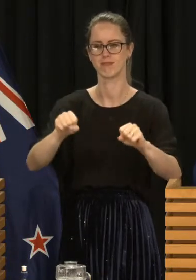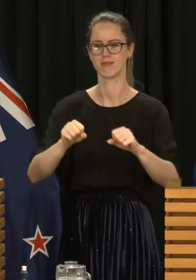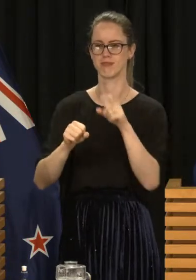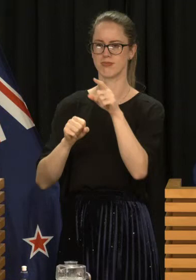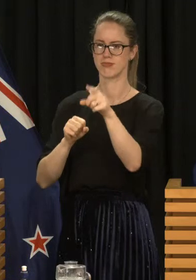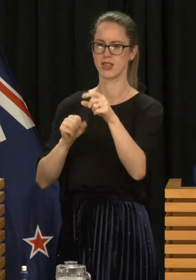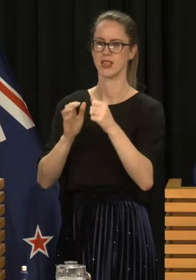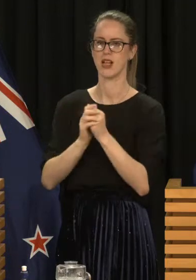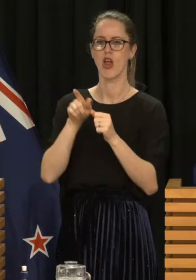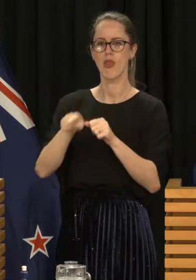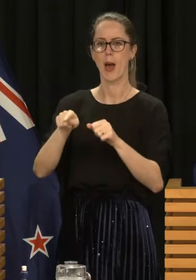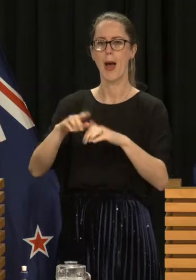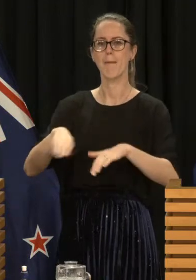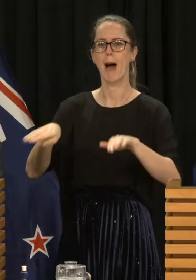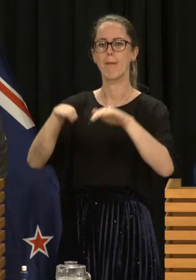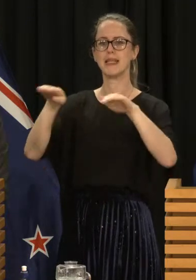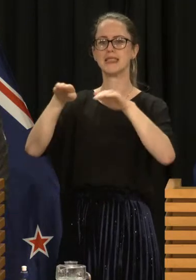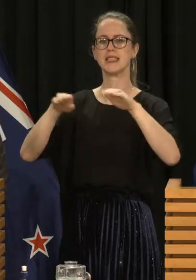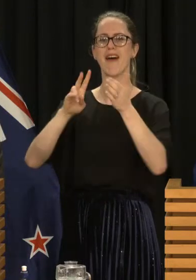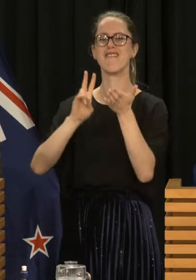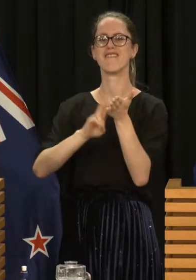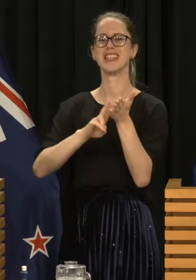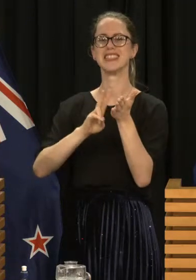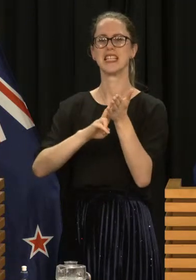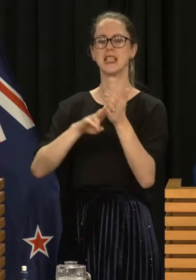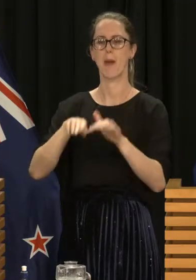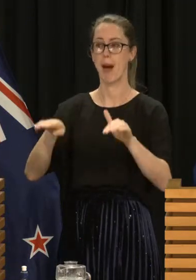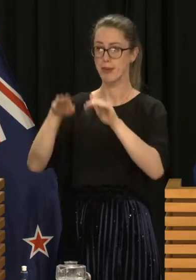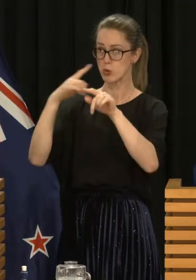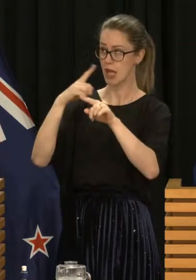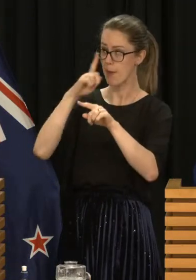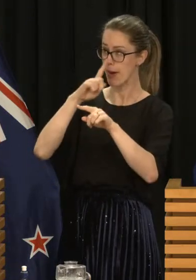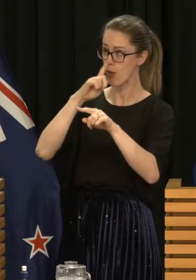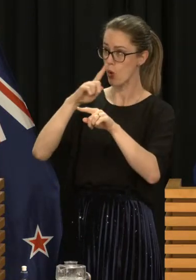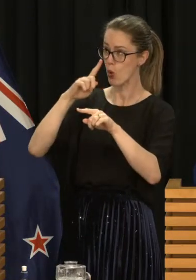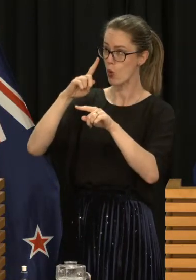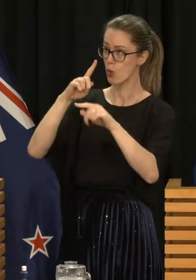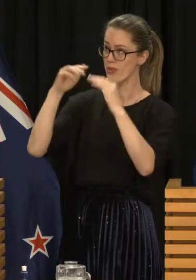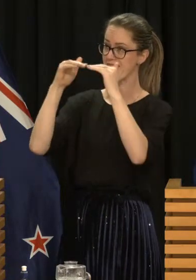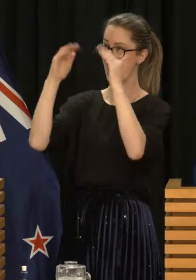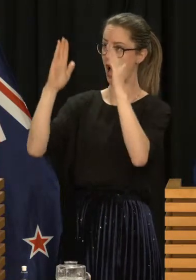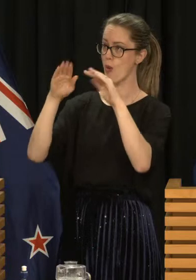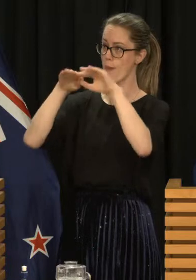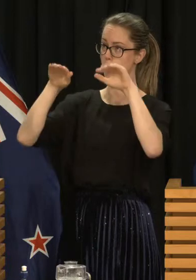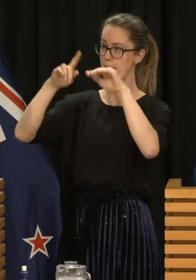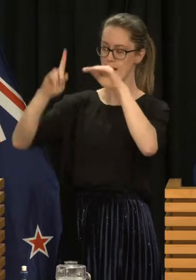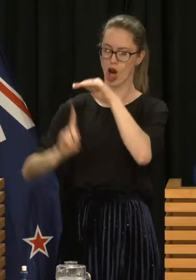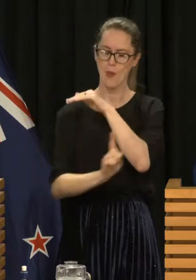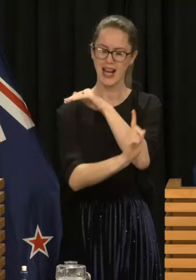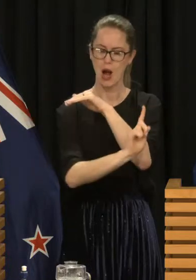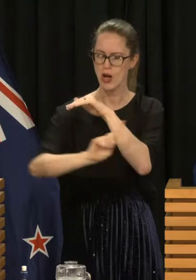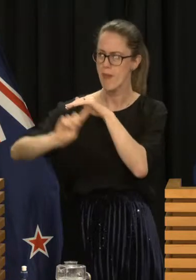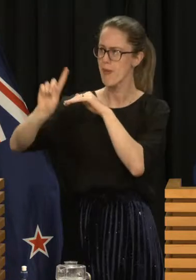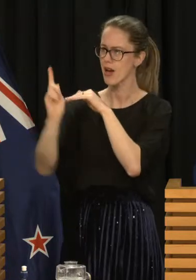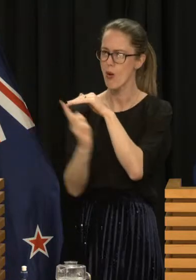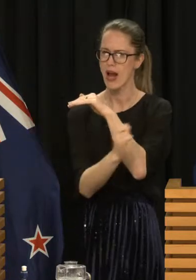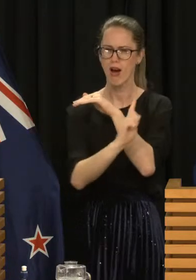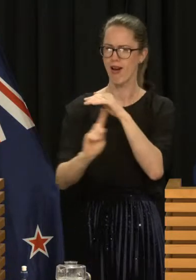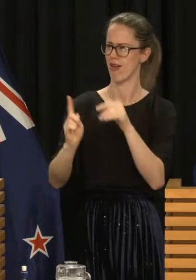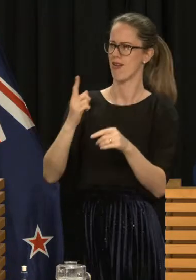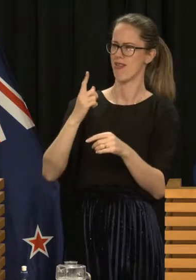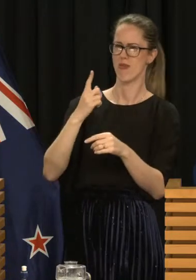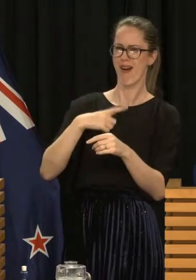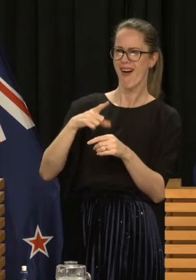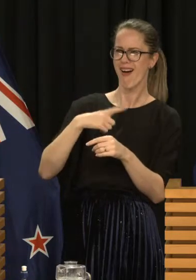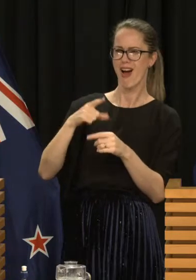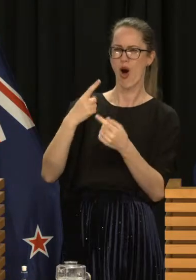St Vincent or the Vincent Street apartments, are you saying that people have been coming and going from there? And why did you only put in public